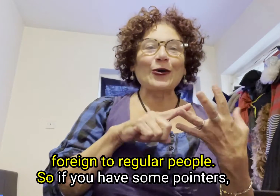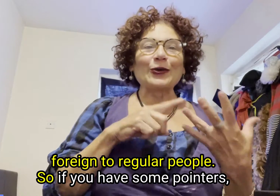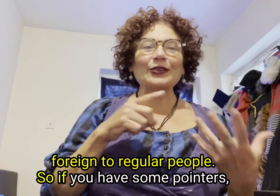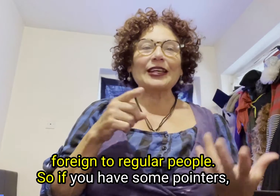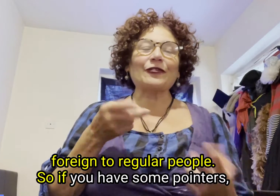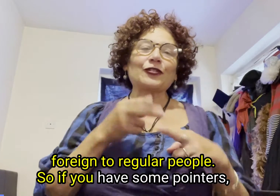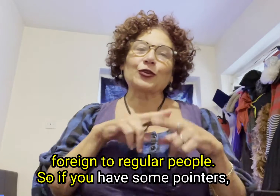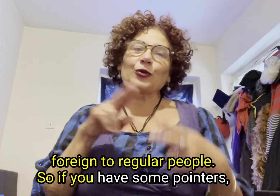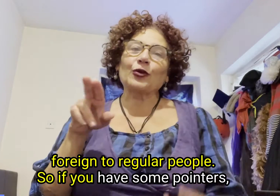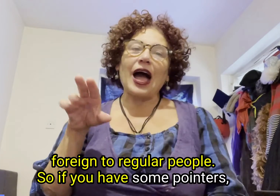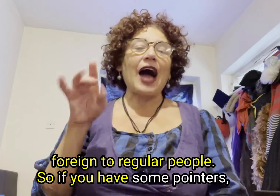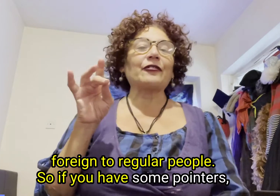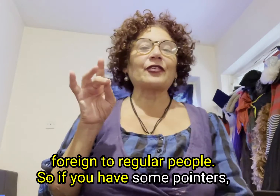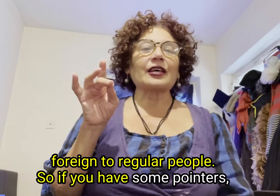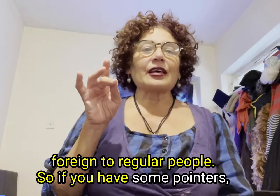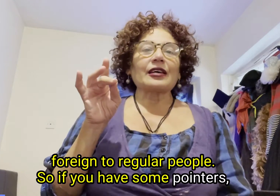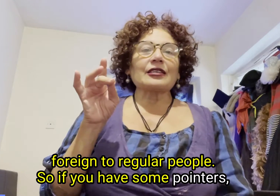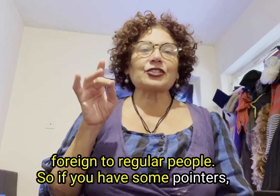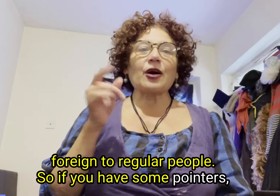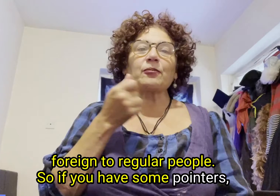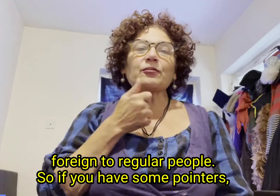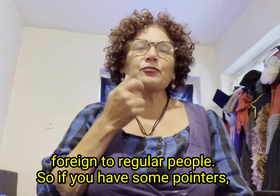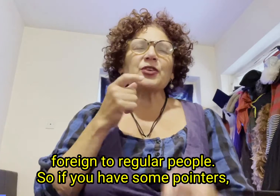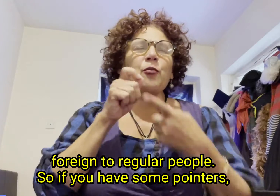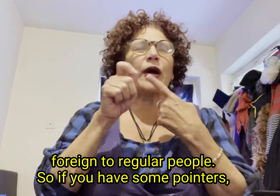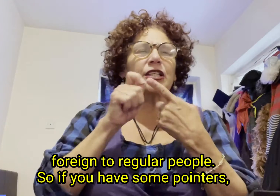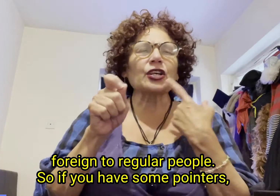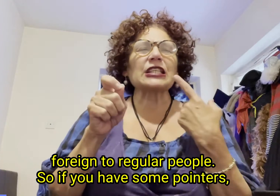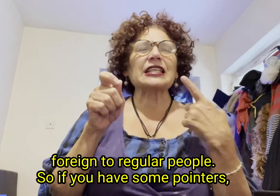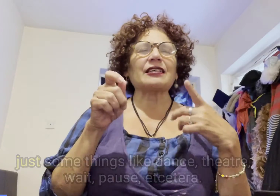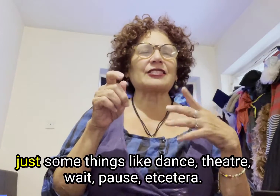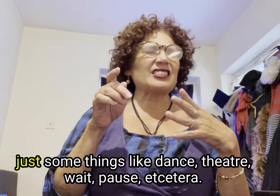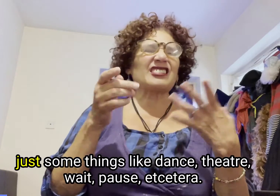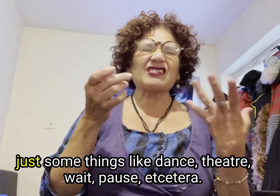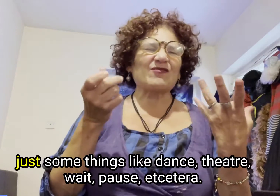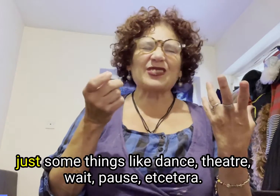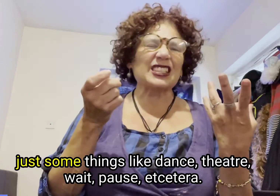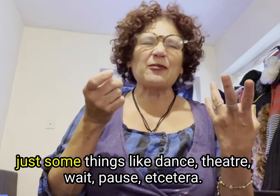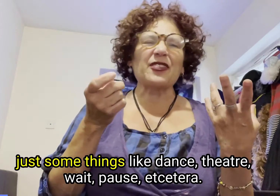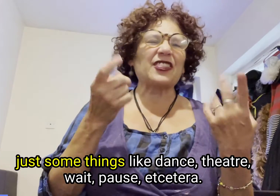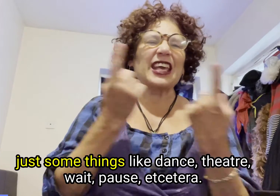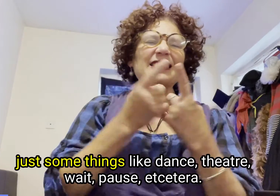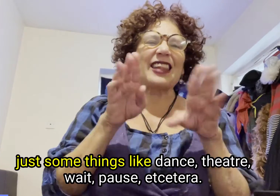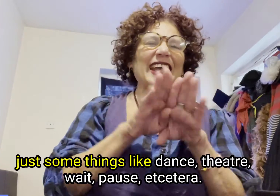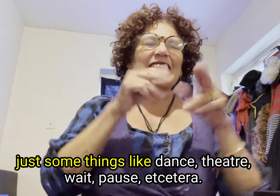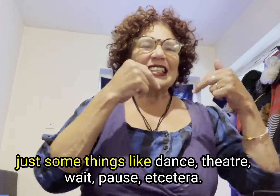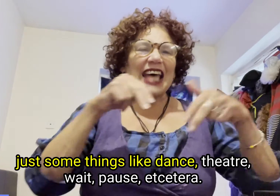So if you have some pointers, just some things like